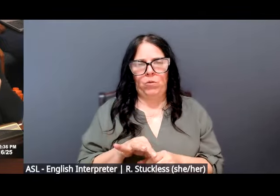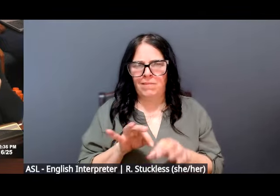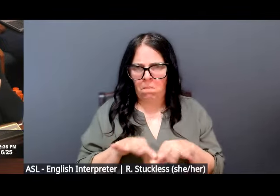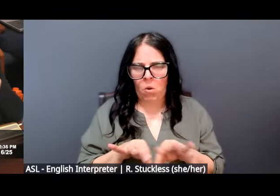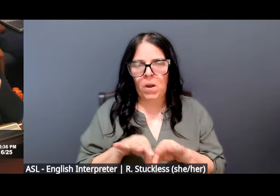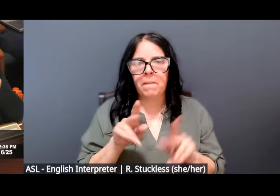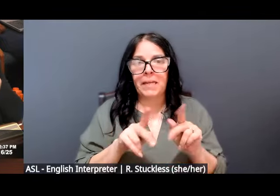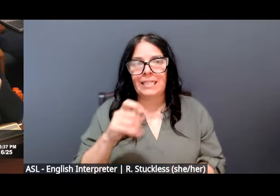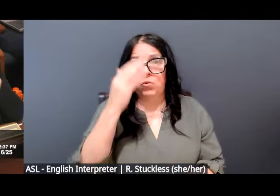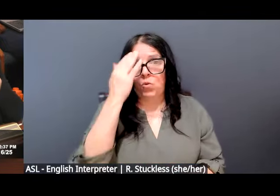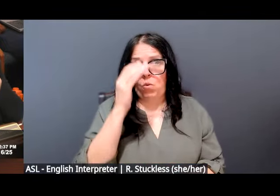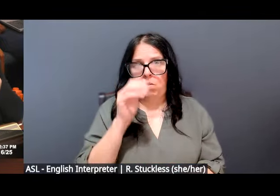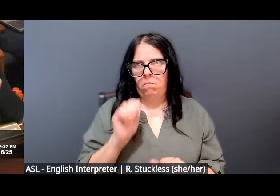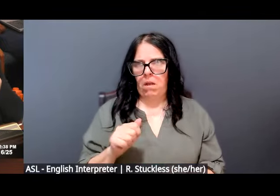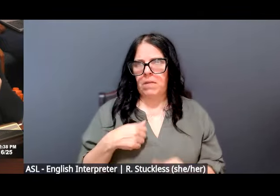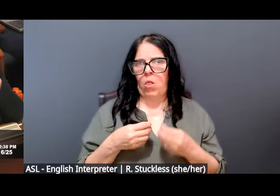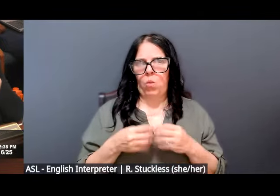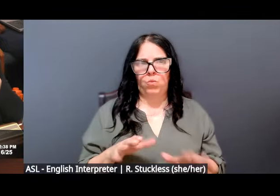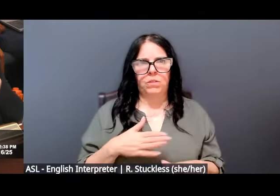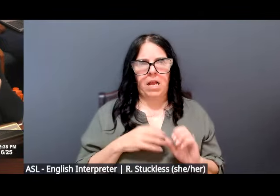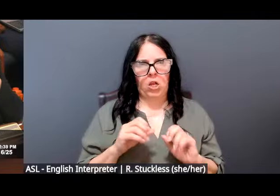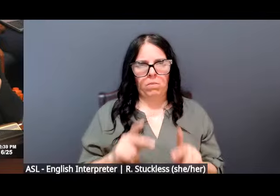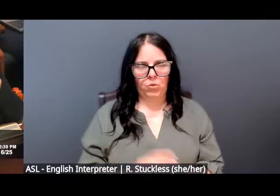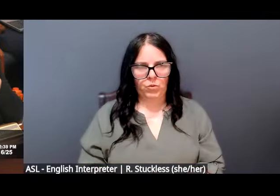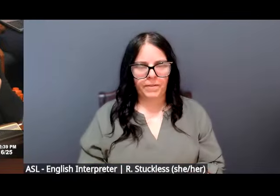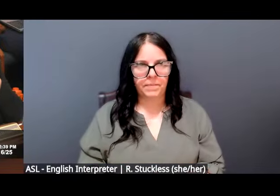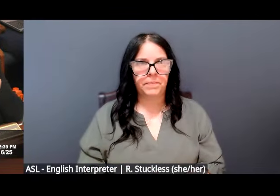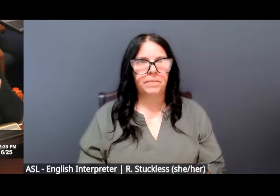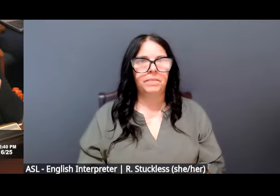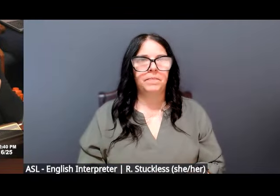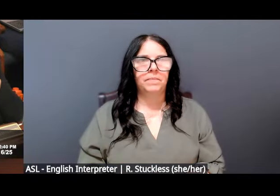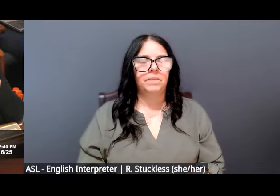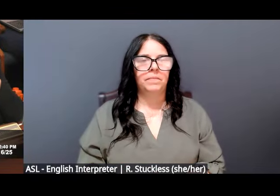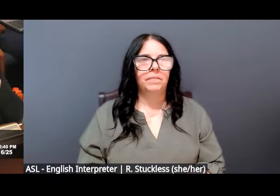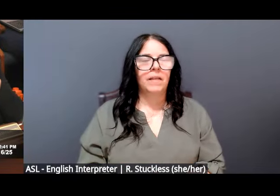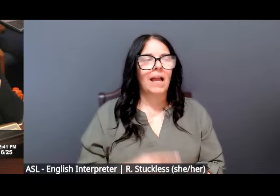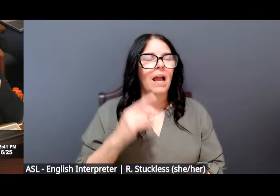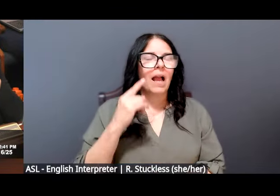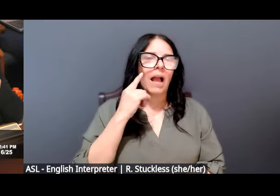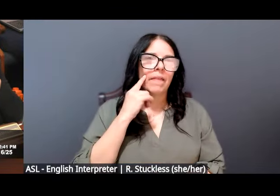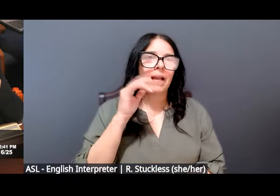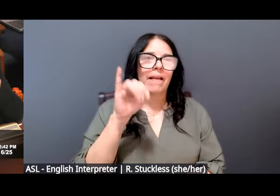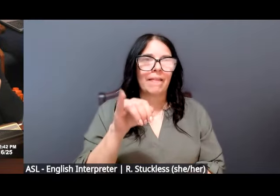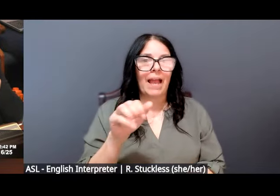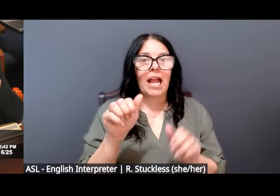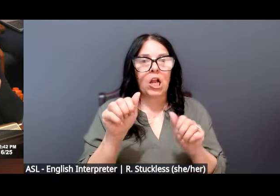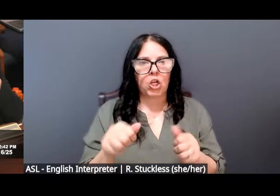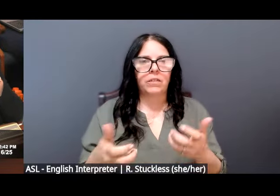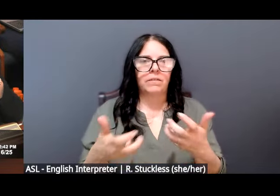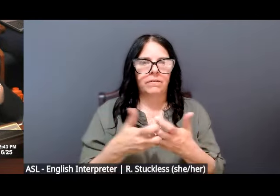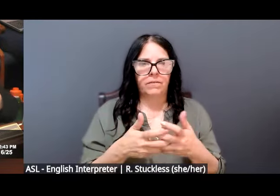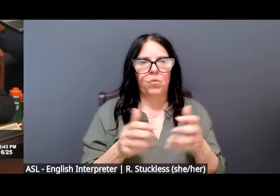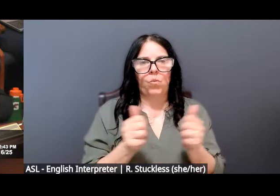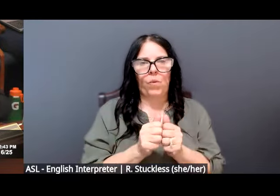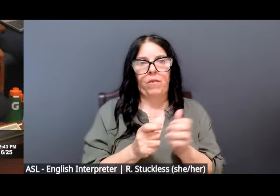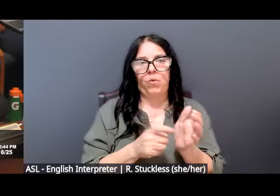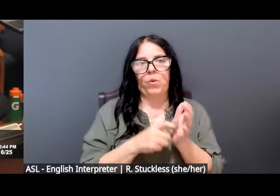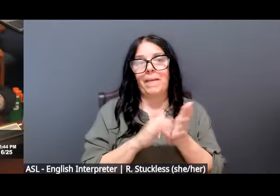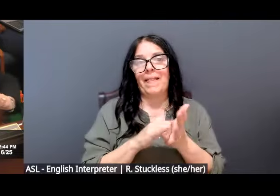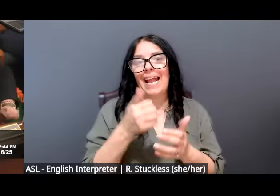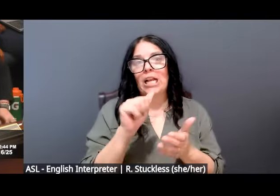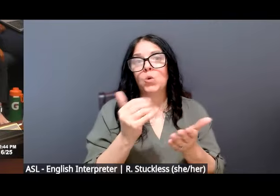going to lose it. And I think that could be combined with the requirement that a new registrant